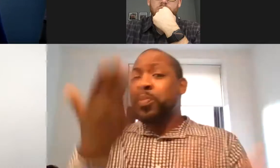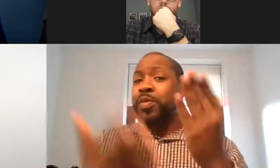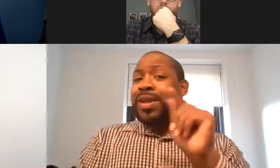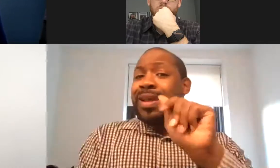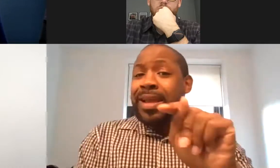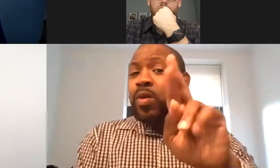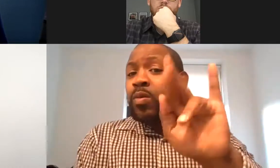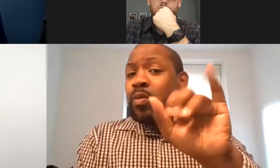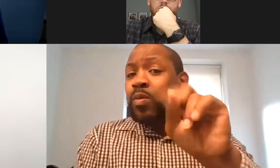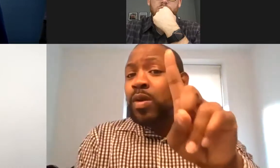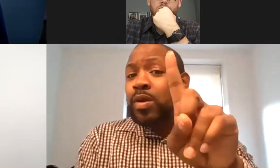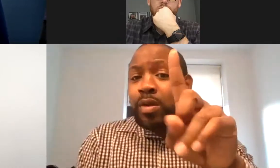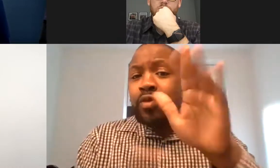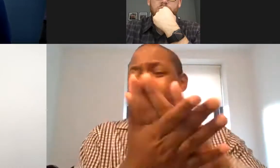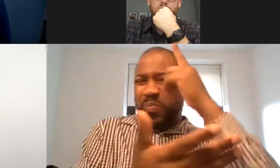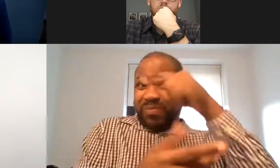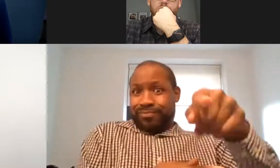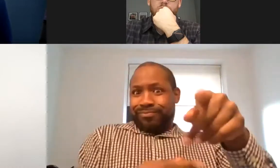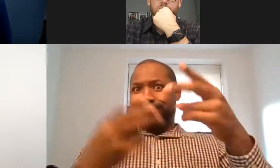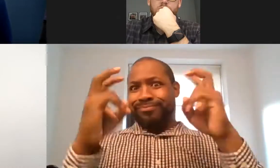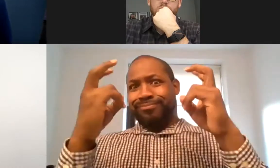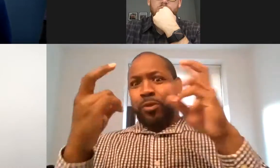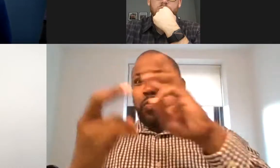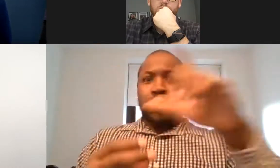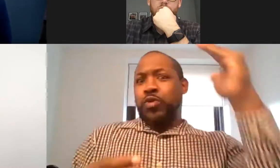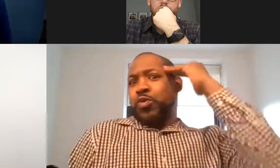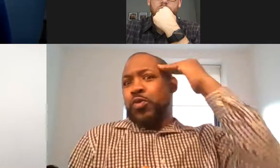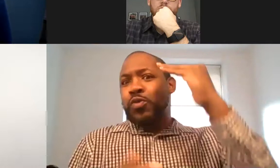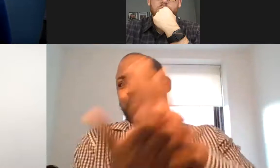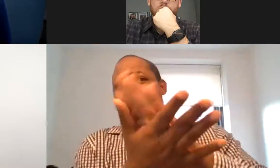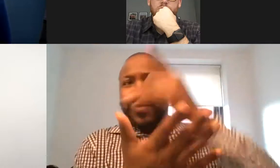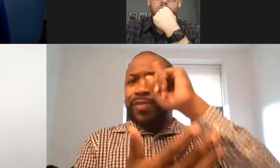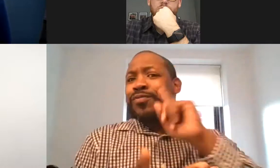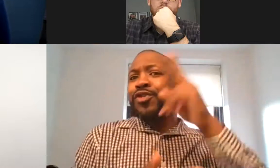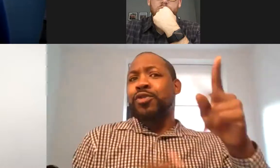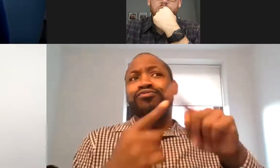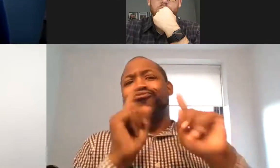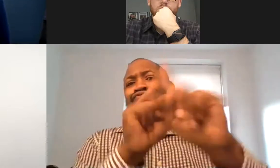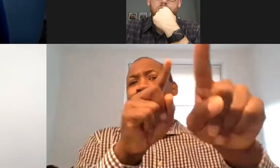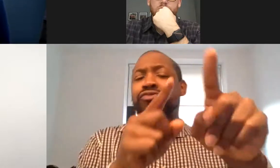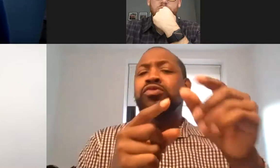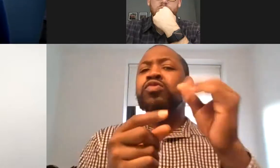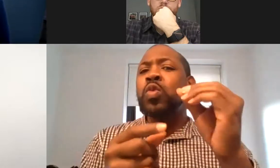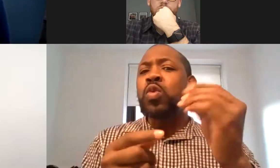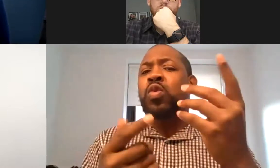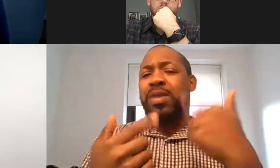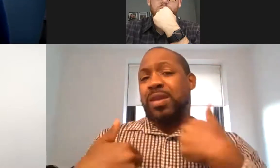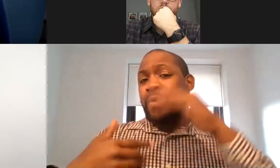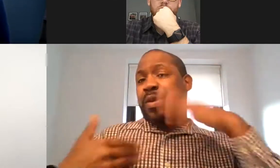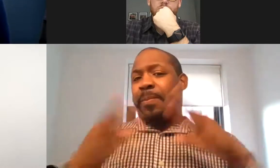the point we're trying to make is that we wanted to have it so that it's only for the deaf community. And so this way we can disseminate that information so that the